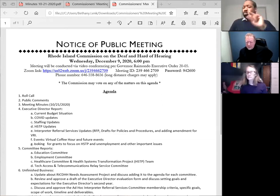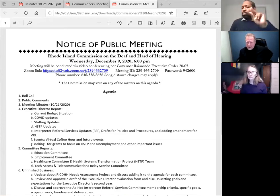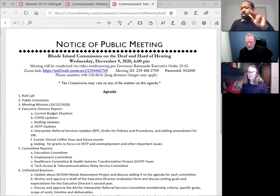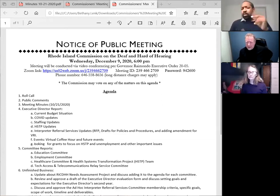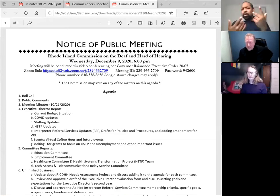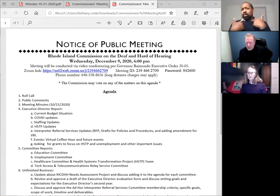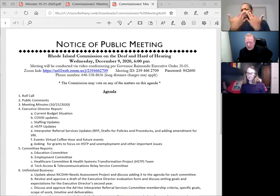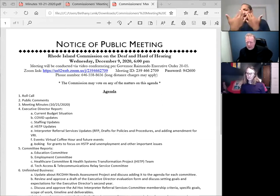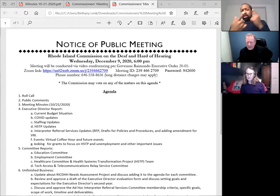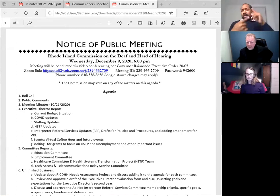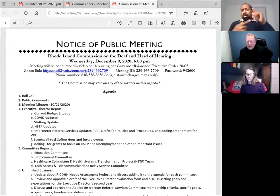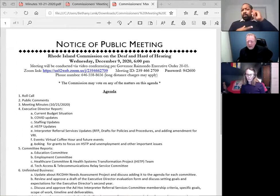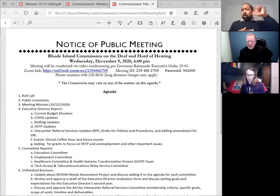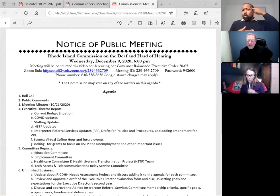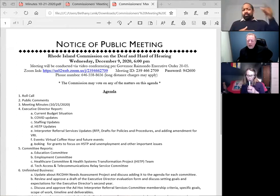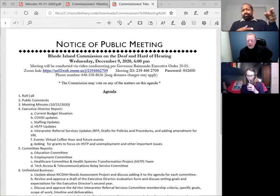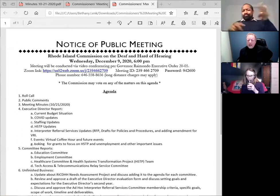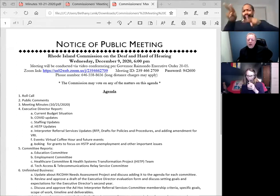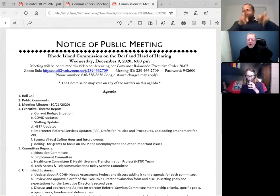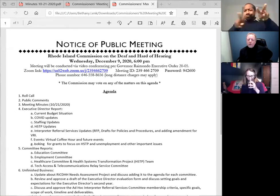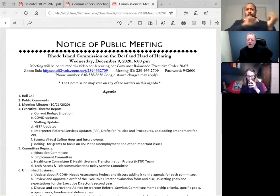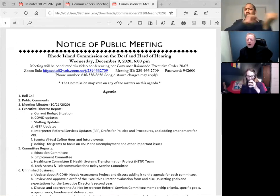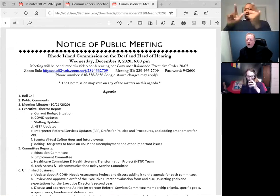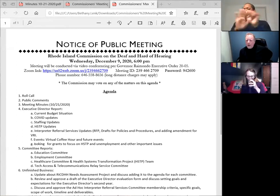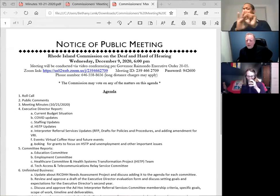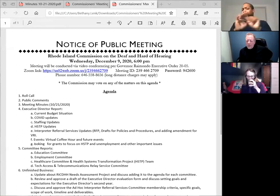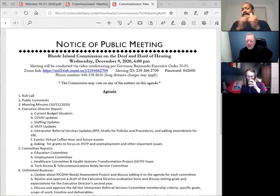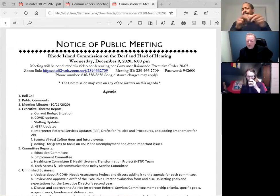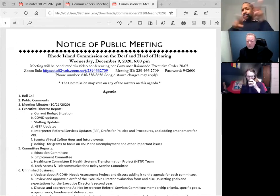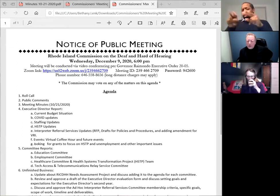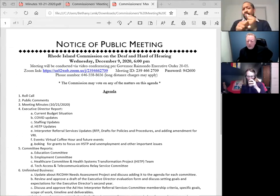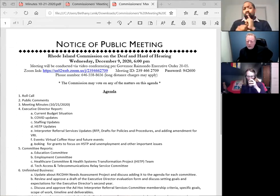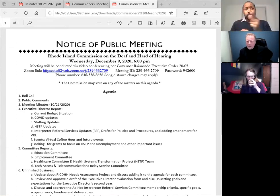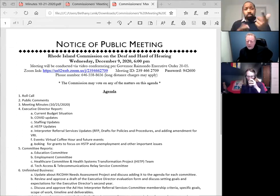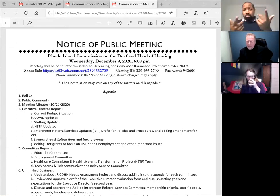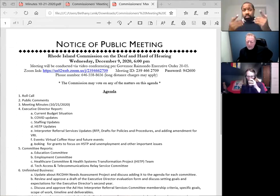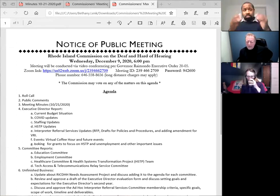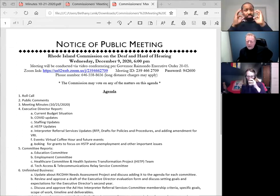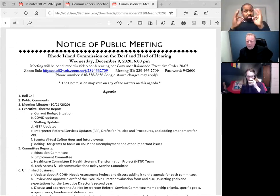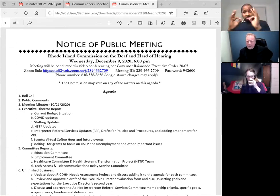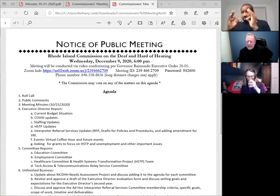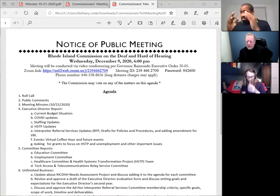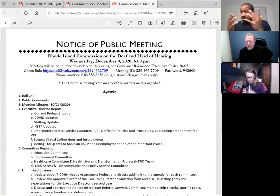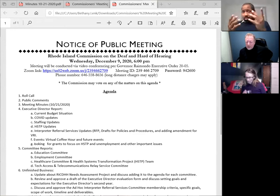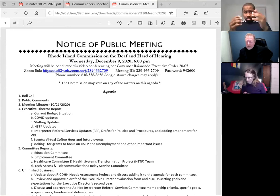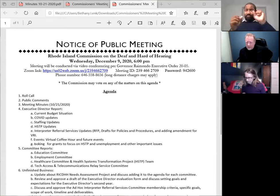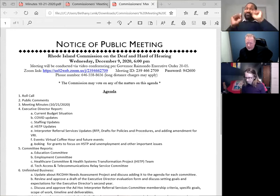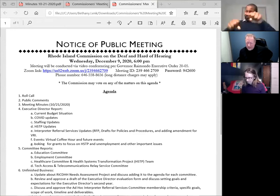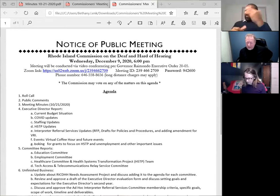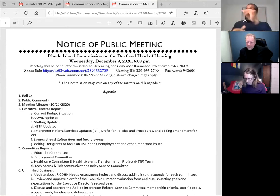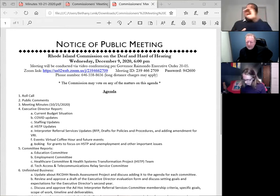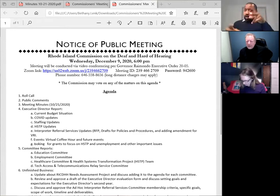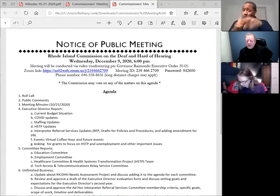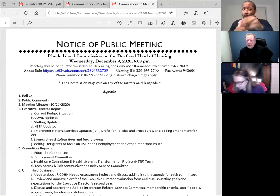impact us in terms of what we cut. Okay. However, we are going to wait upon, the governor making the approval to find out exactly what is going to be